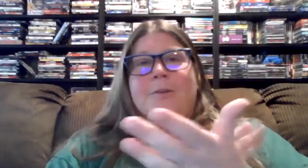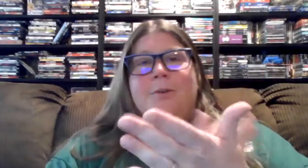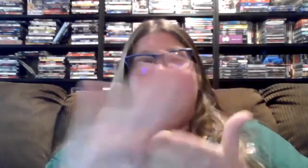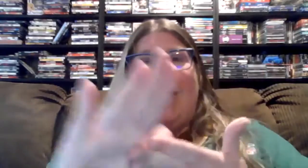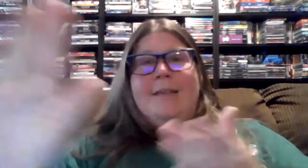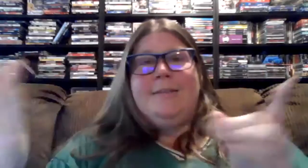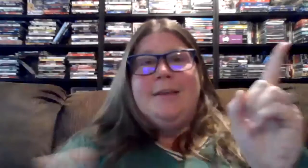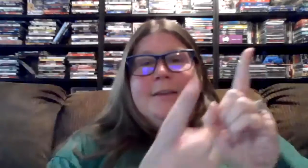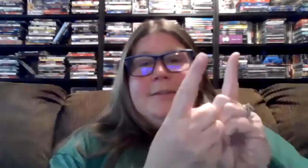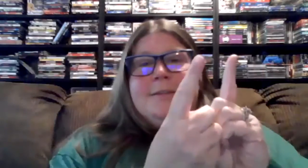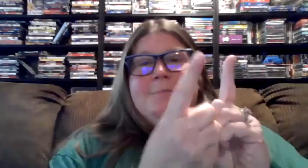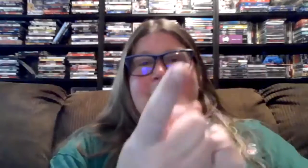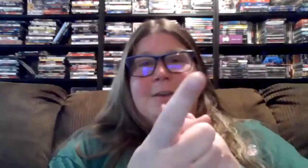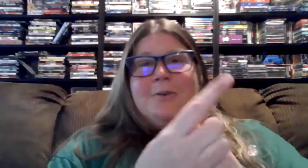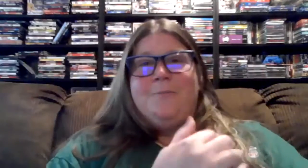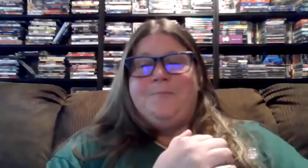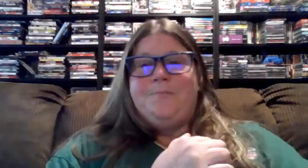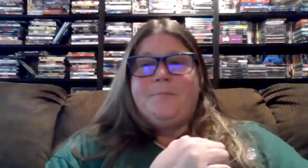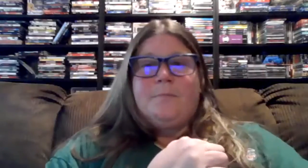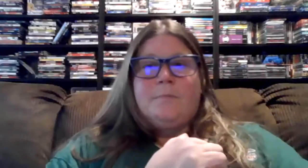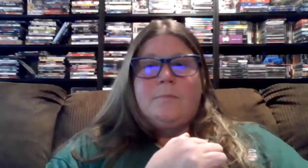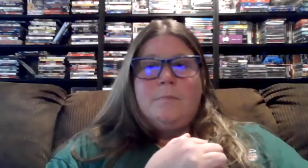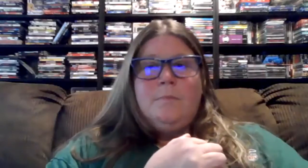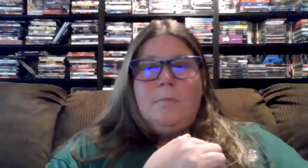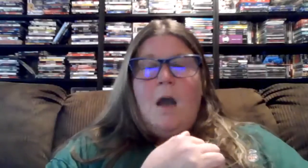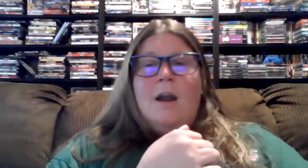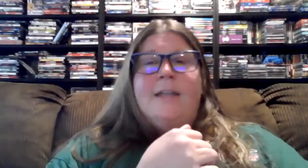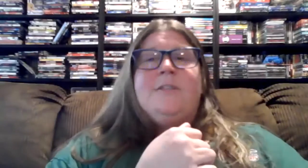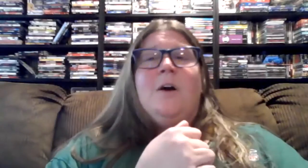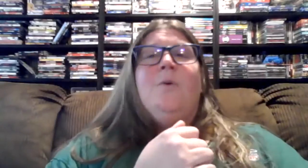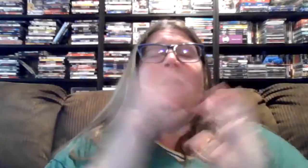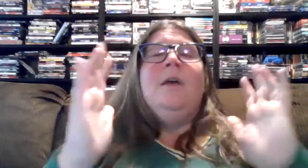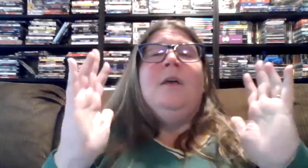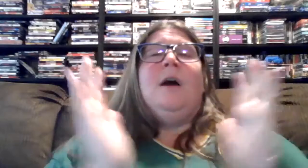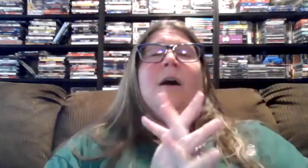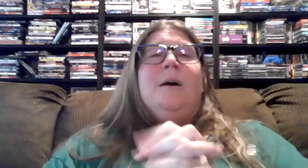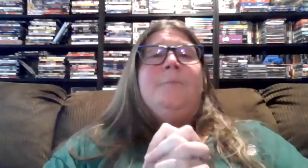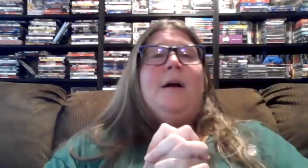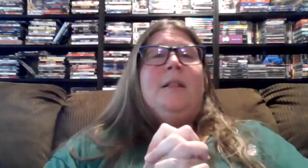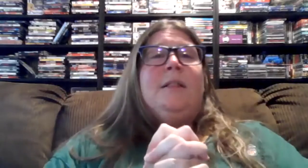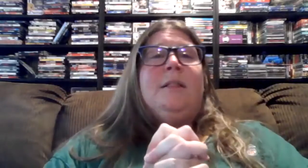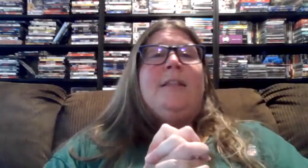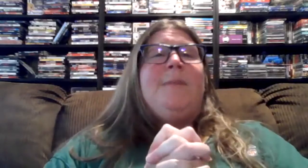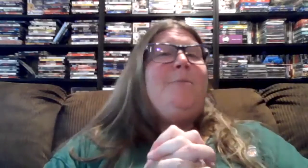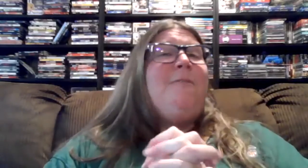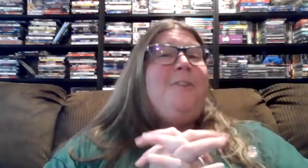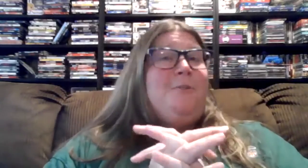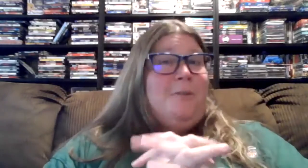So nice to meet you. All right. So let's maybe review. That